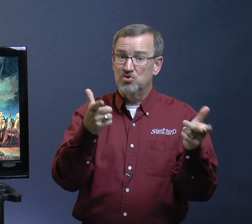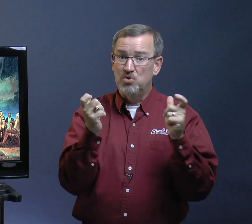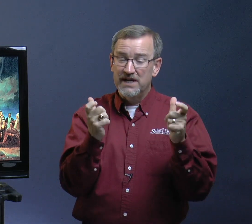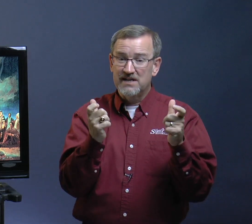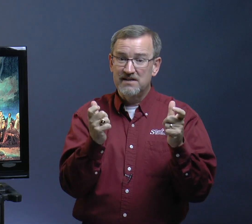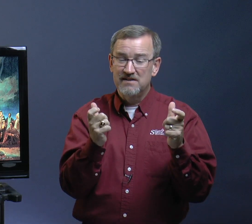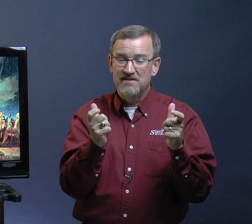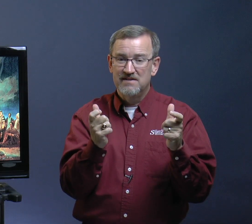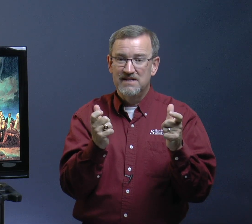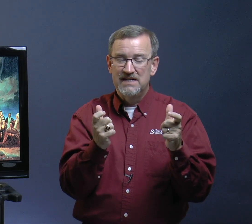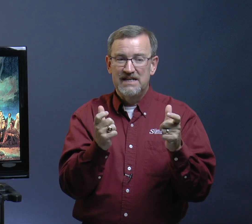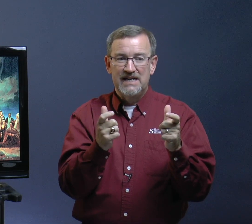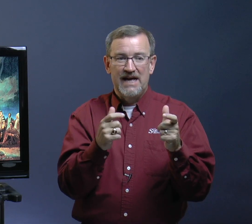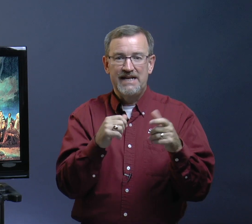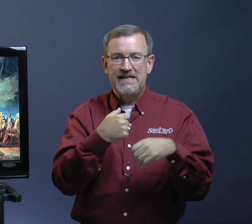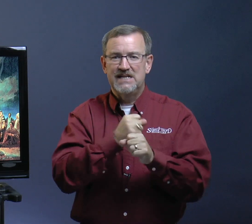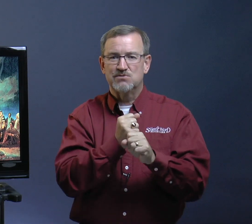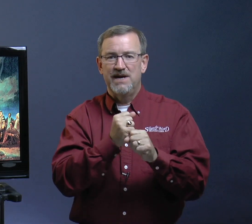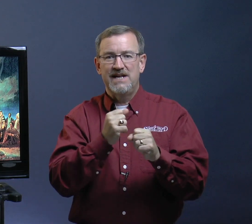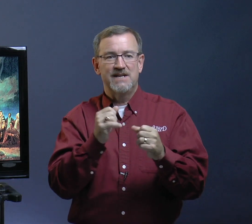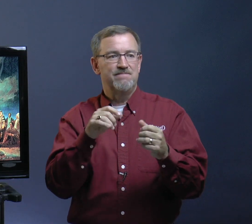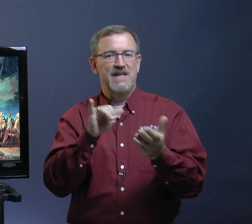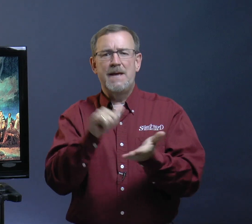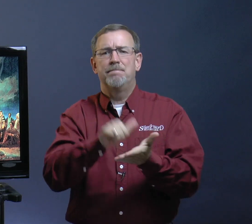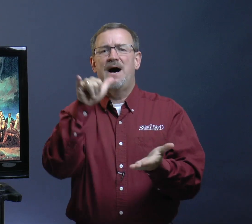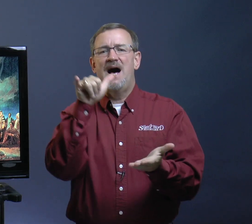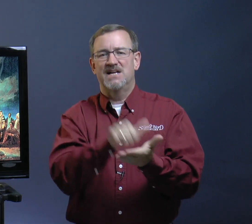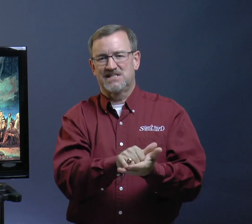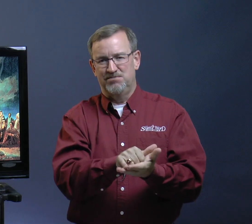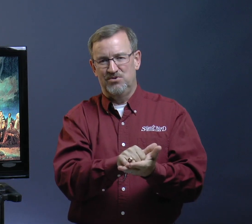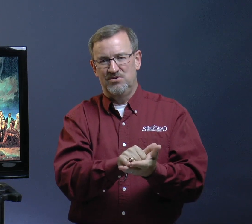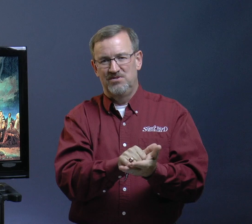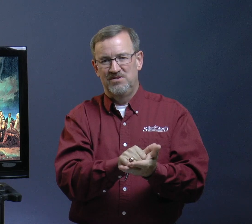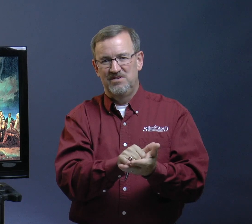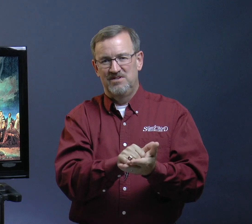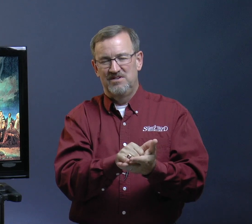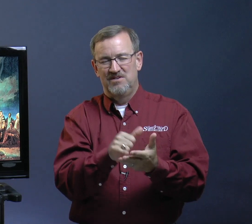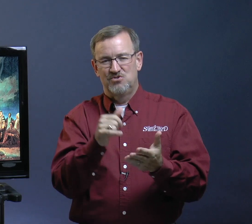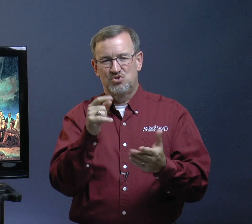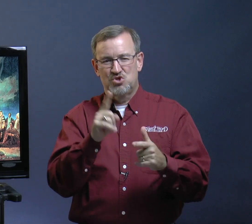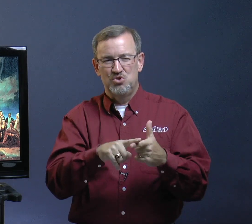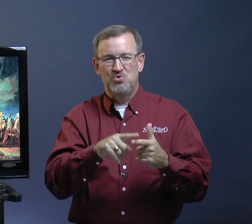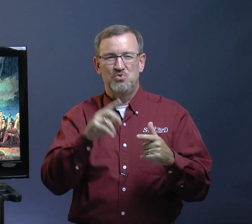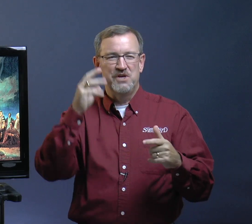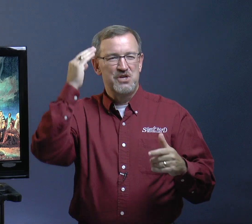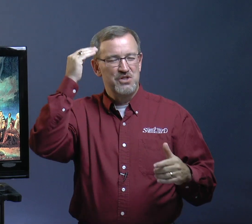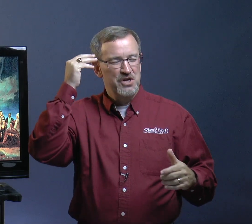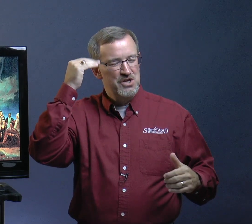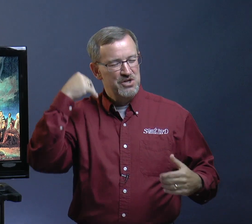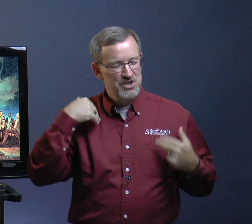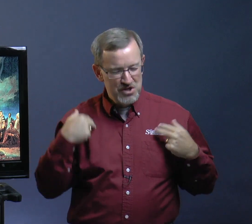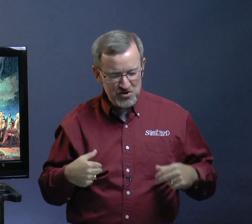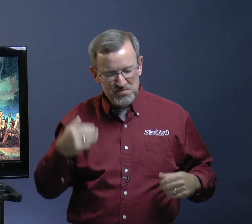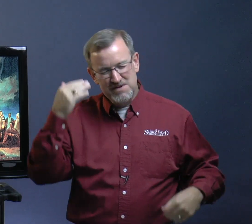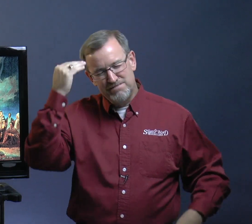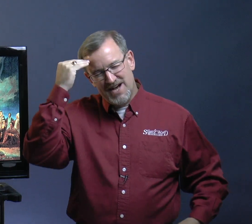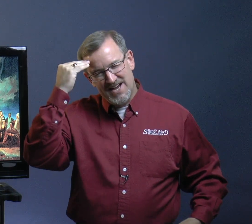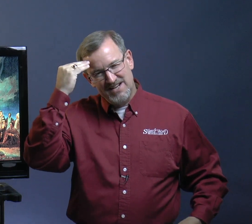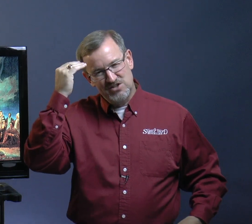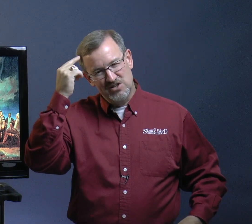quick, and he has made it impossible to the human mind to